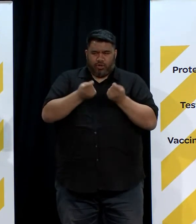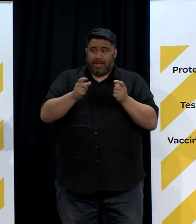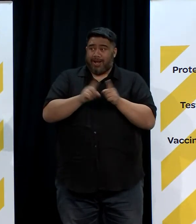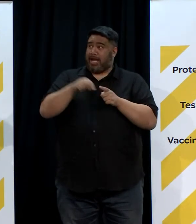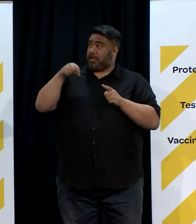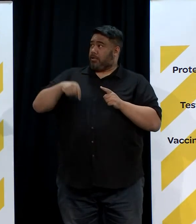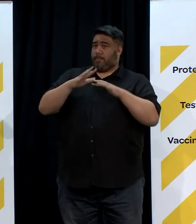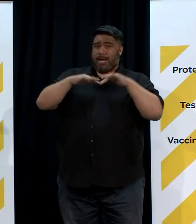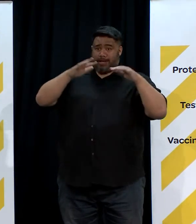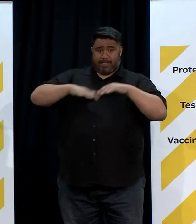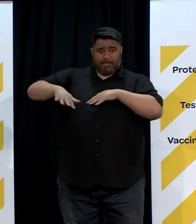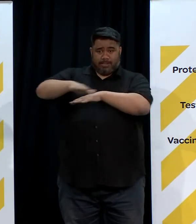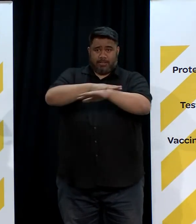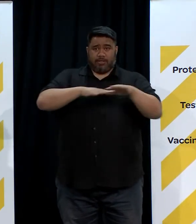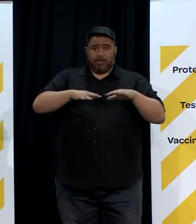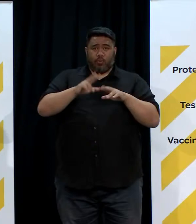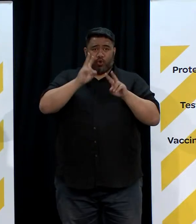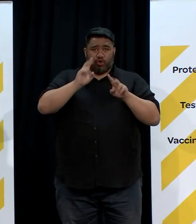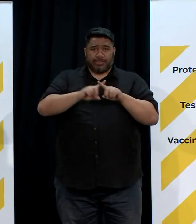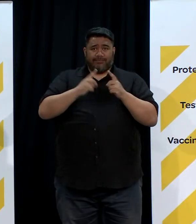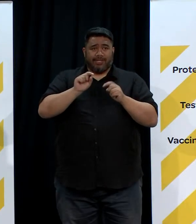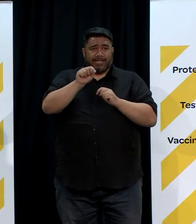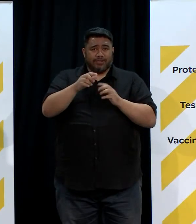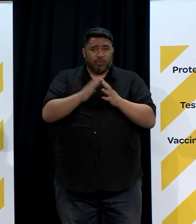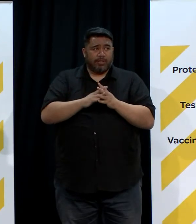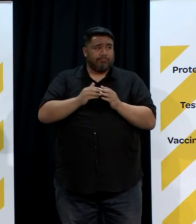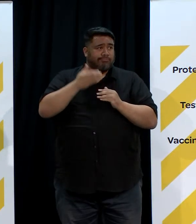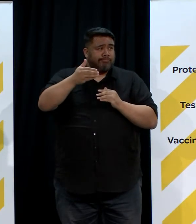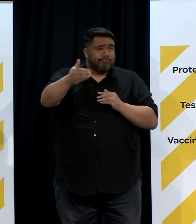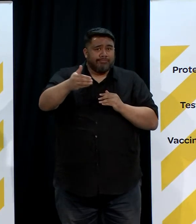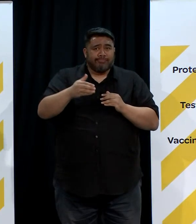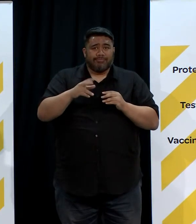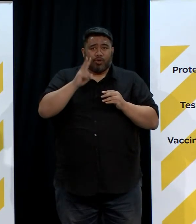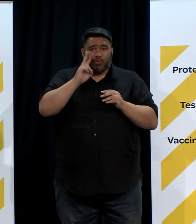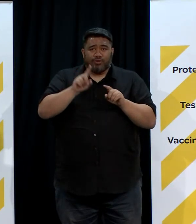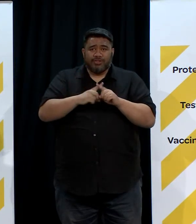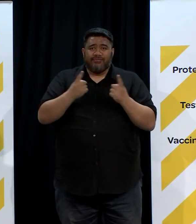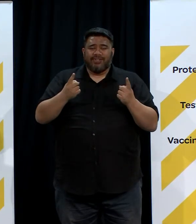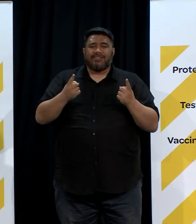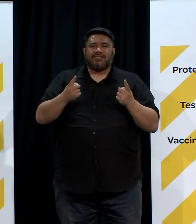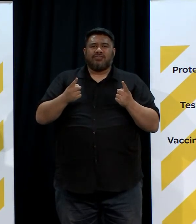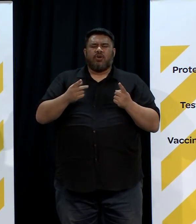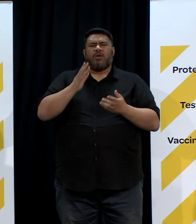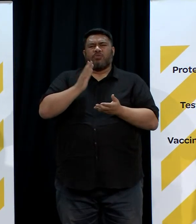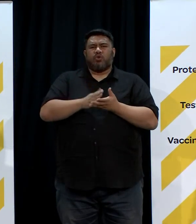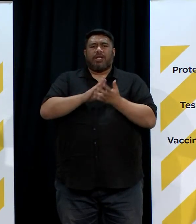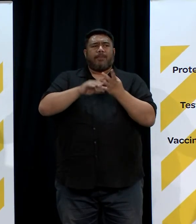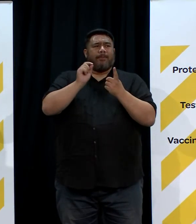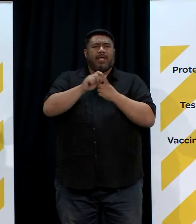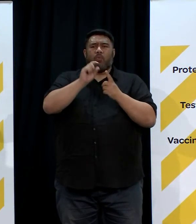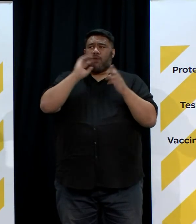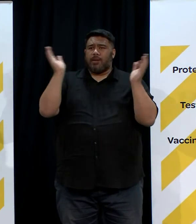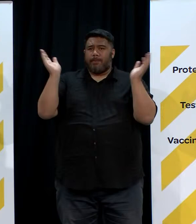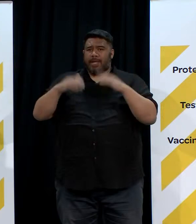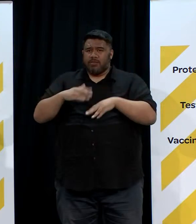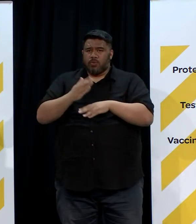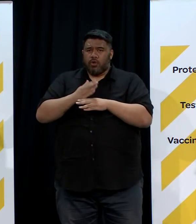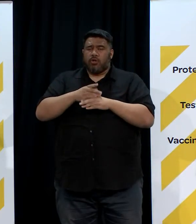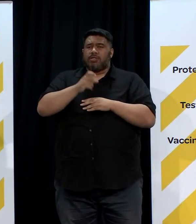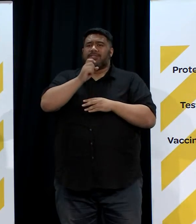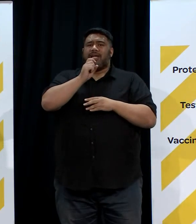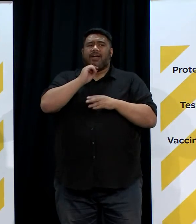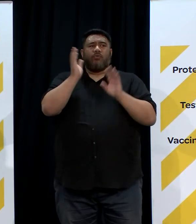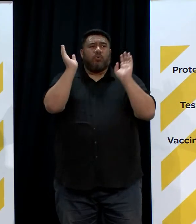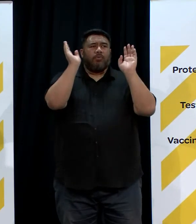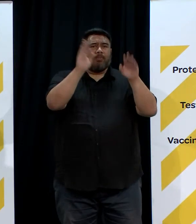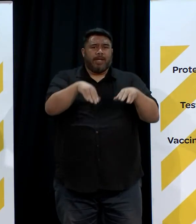will look different from this week, and the week after will look further different. And so I'm confident we will see public servants returning to the CBD